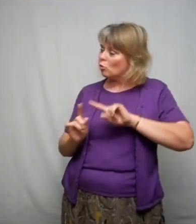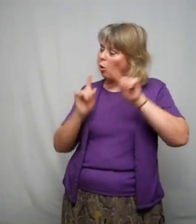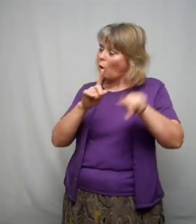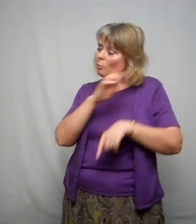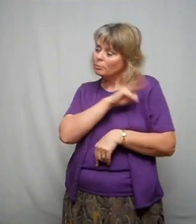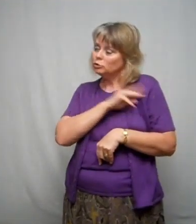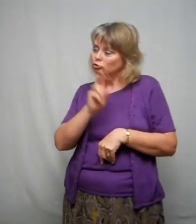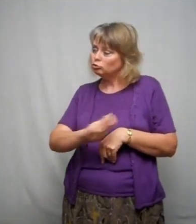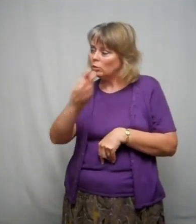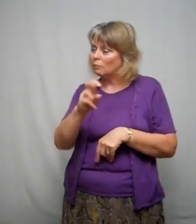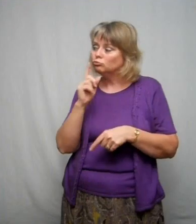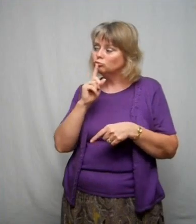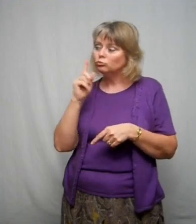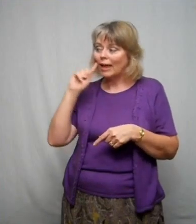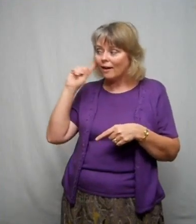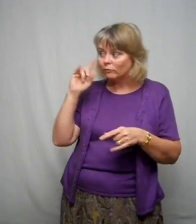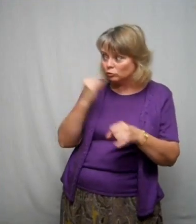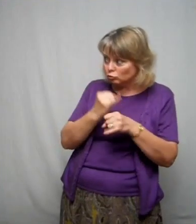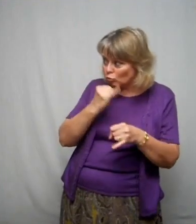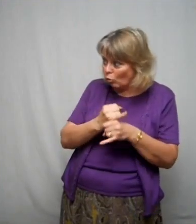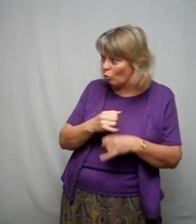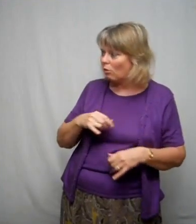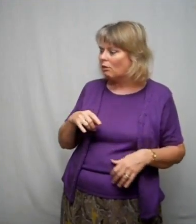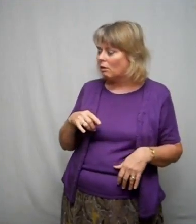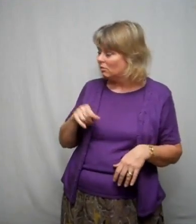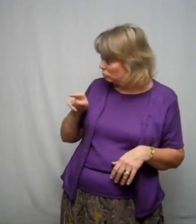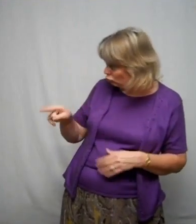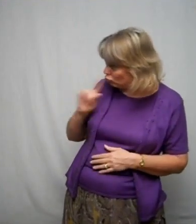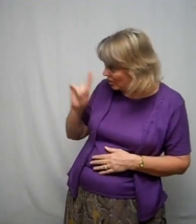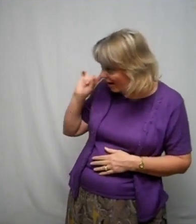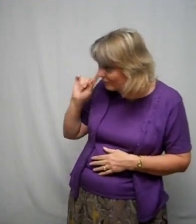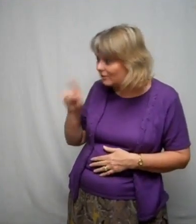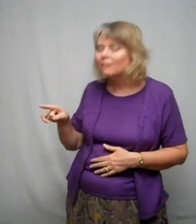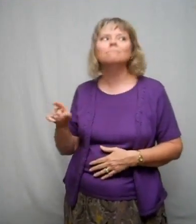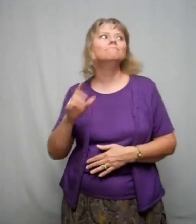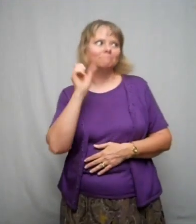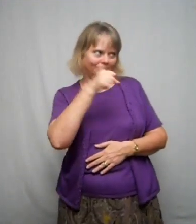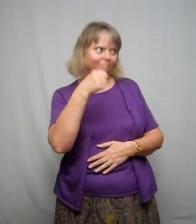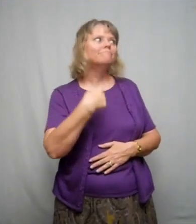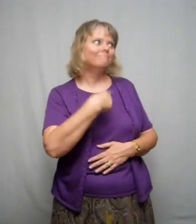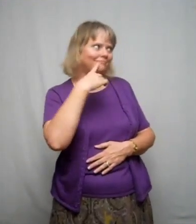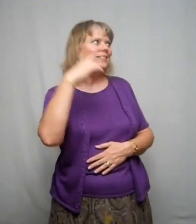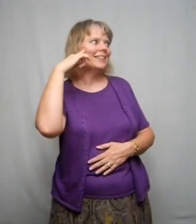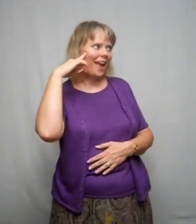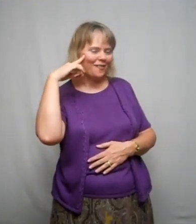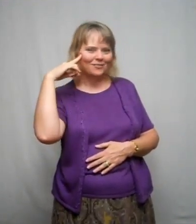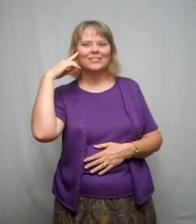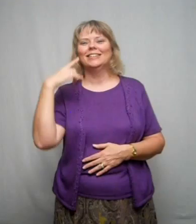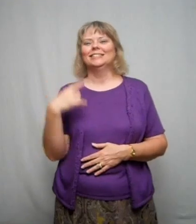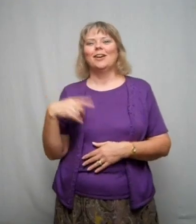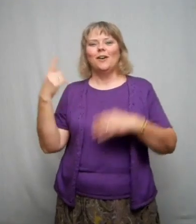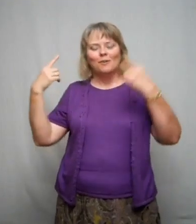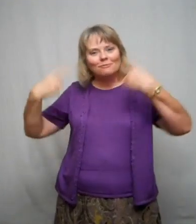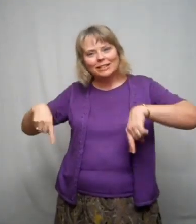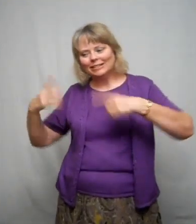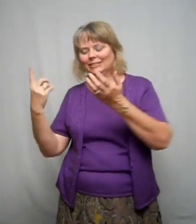to a deaf school, and I'm going to be working there." I said, "Are you deaf?" And she said, "Yes, I'm deaf." So we